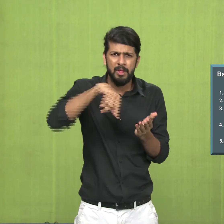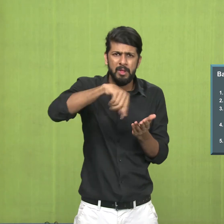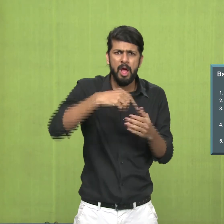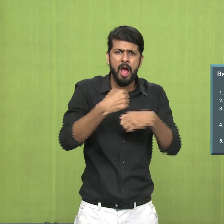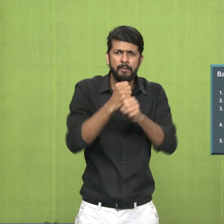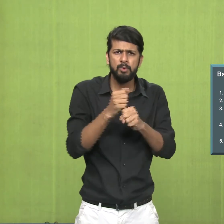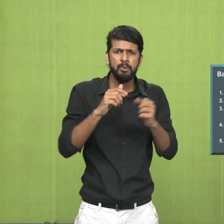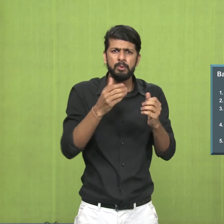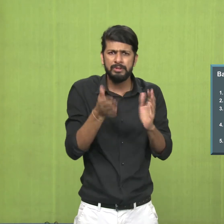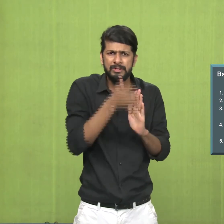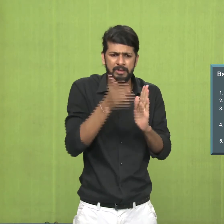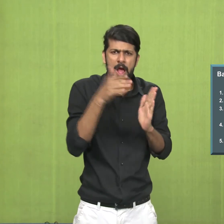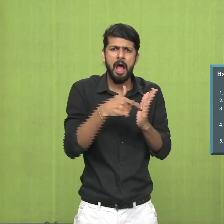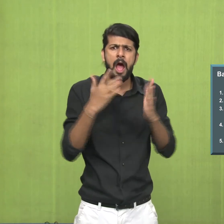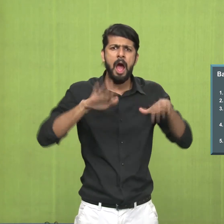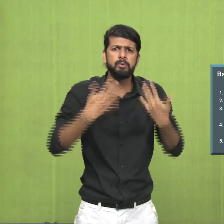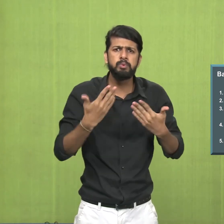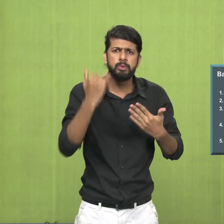How are these paintings done?